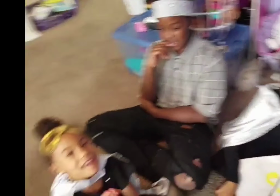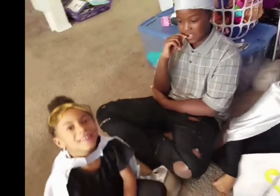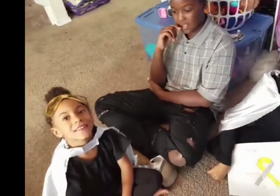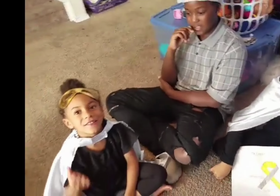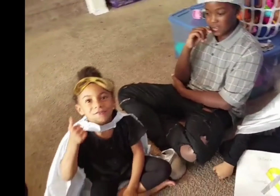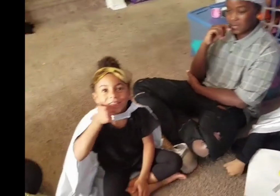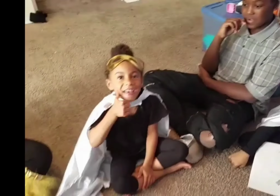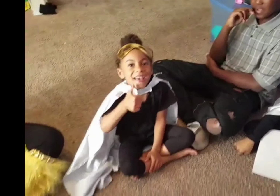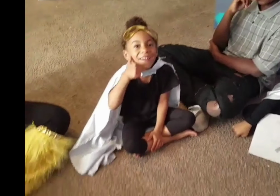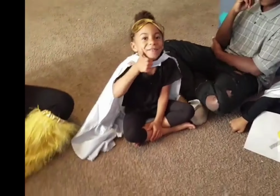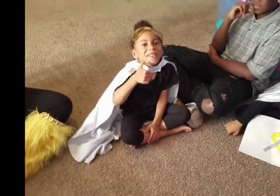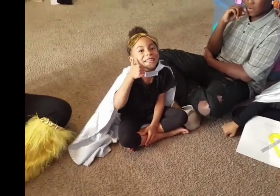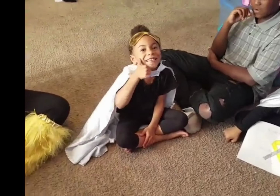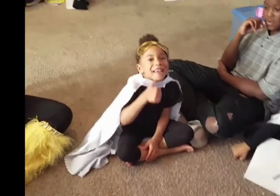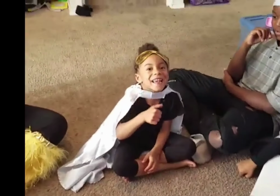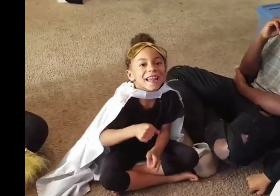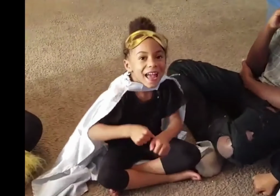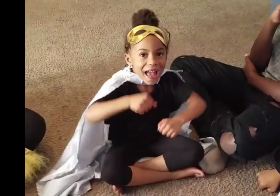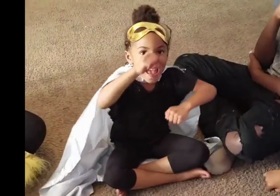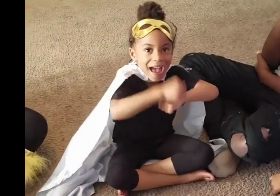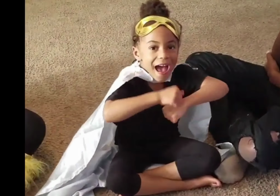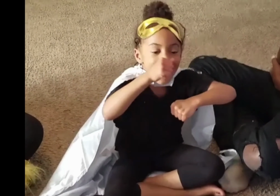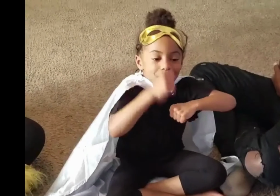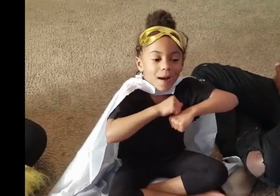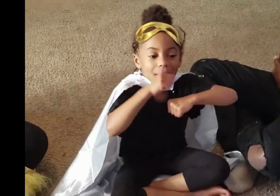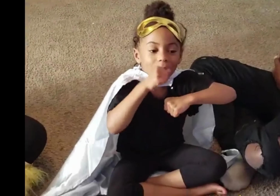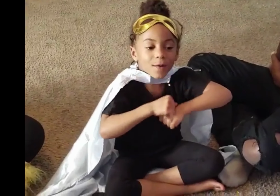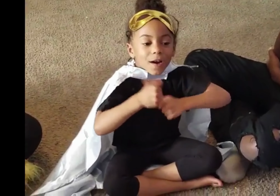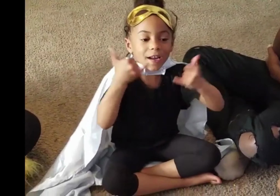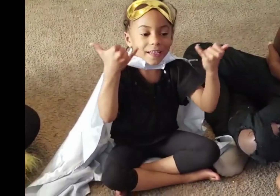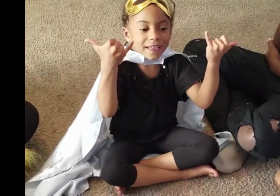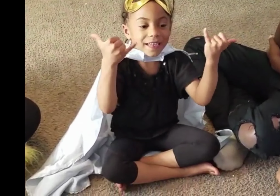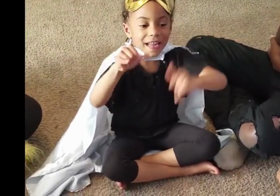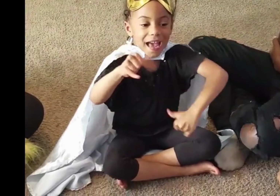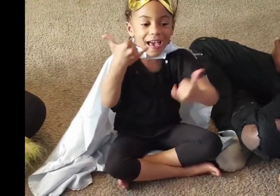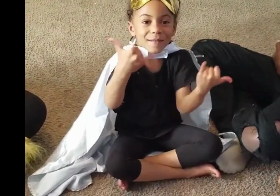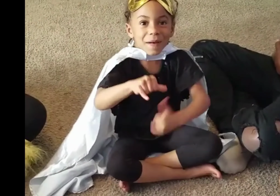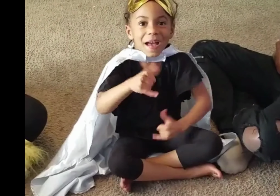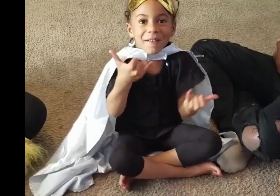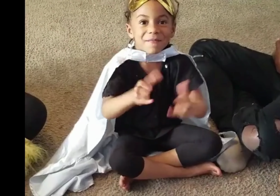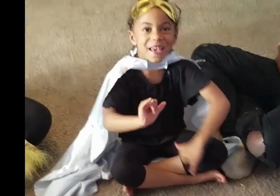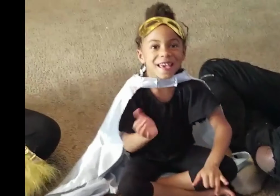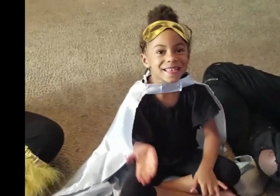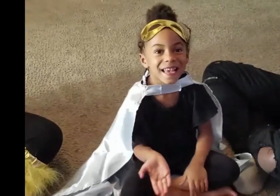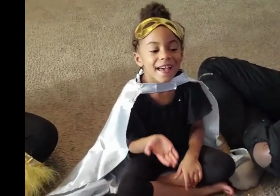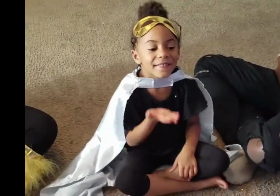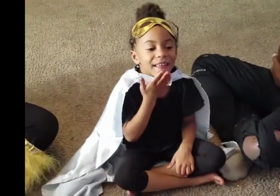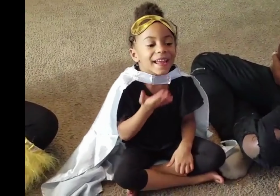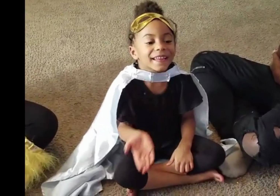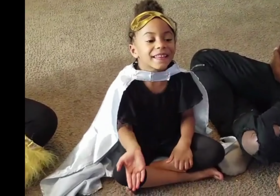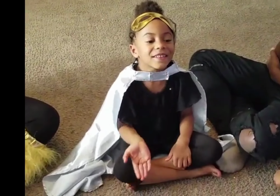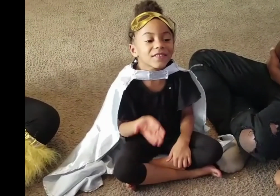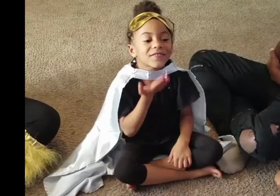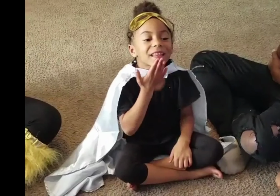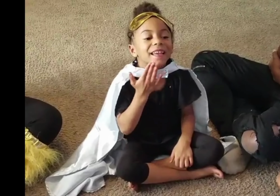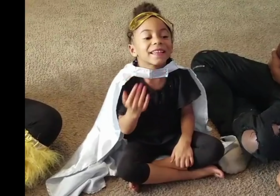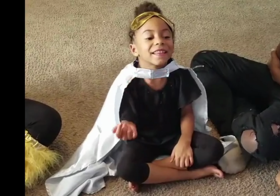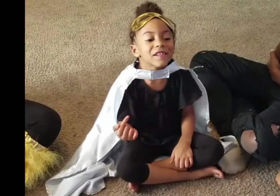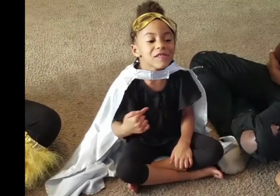thank you every day. At my work and at my play. Thank you, thank you,